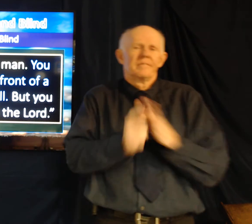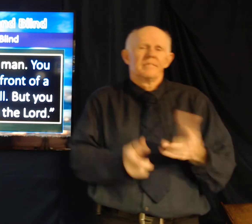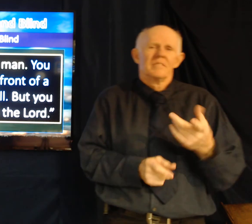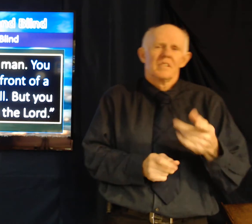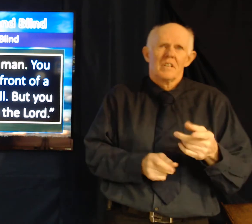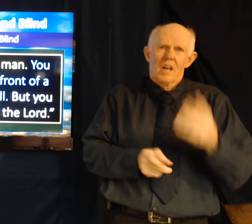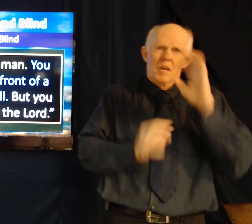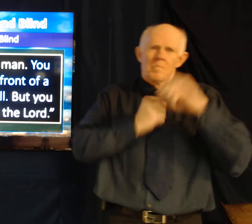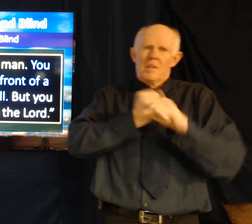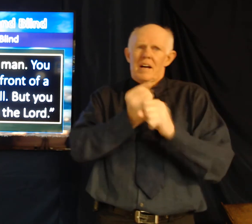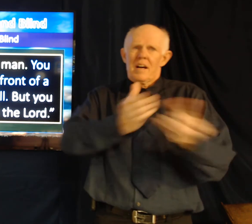up.